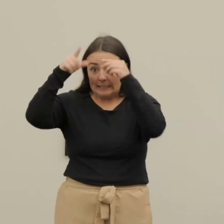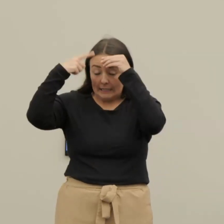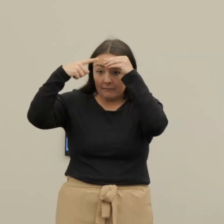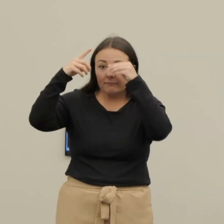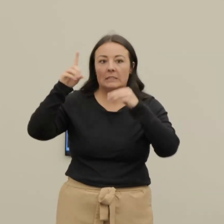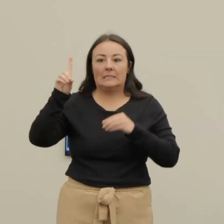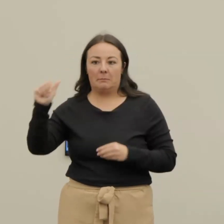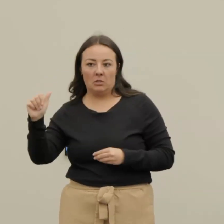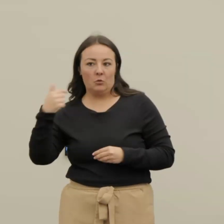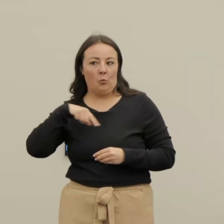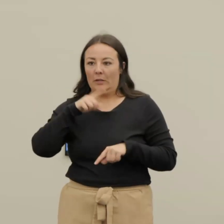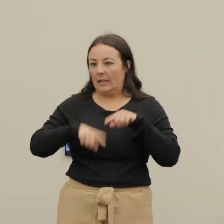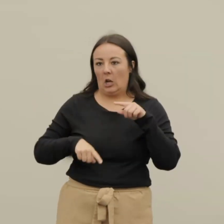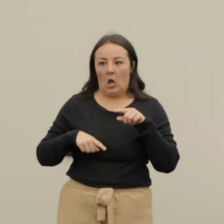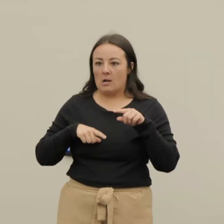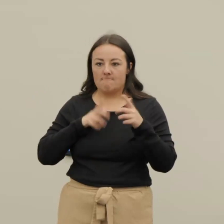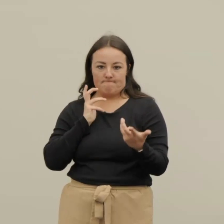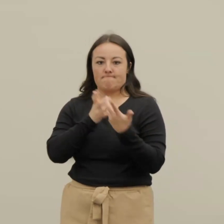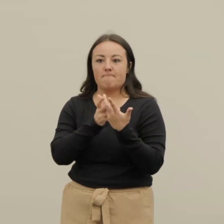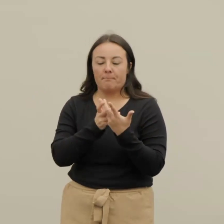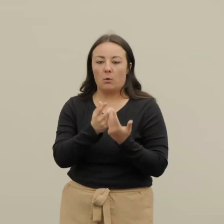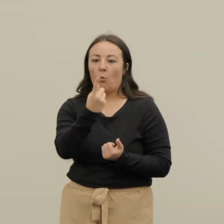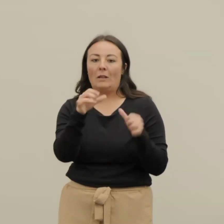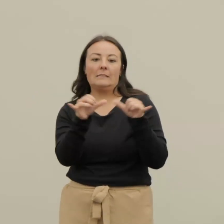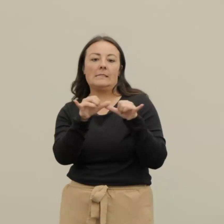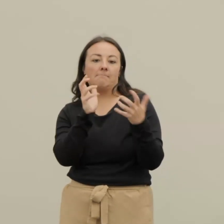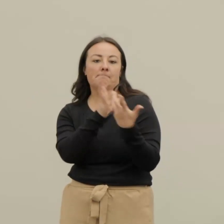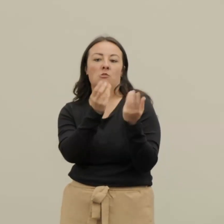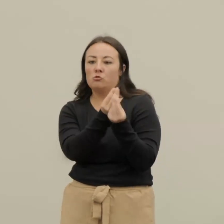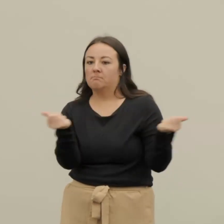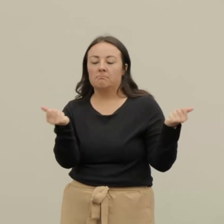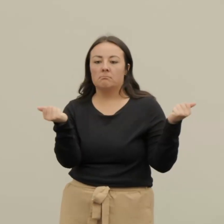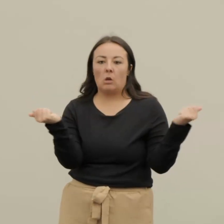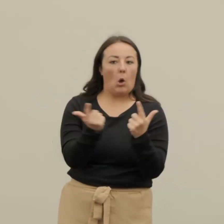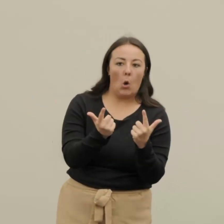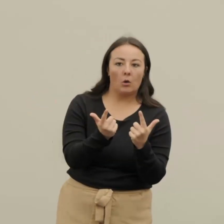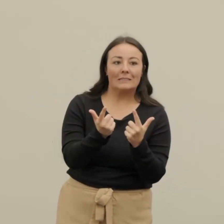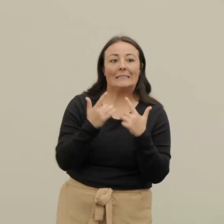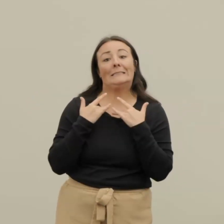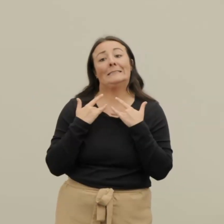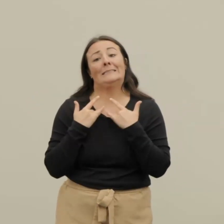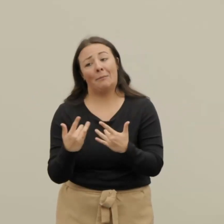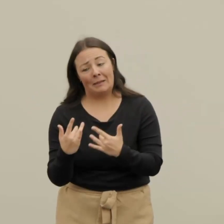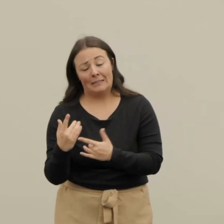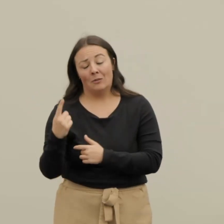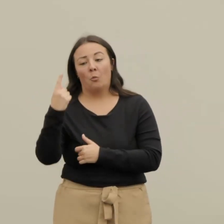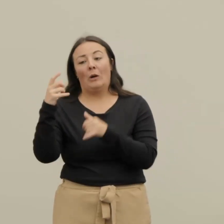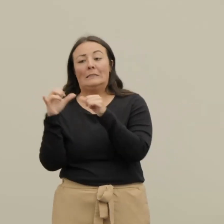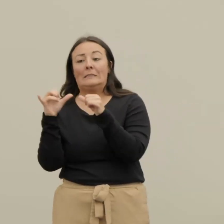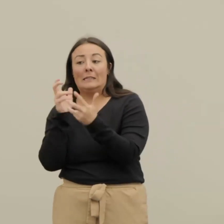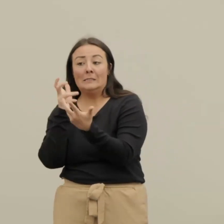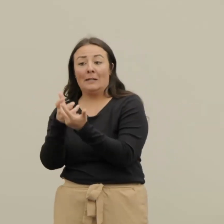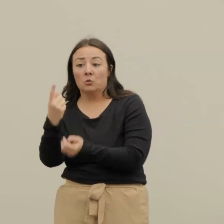we cannot solve with one size fits many. It's usually one size fits one, which means we have to